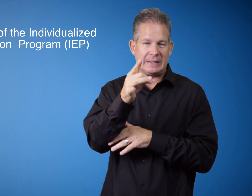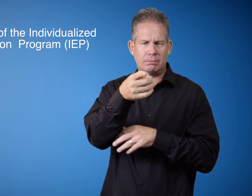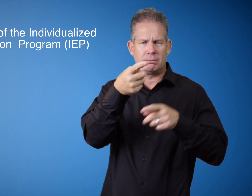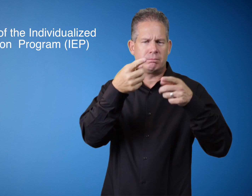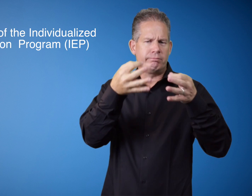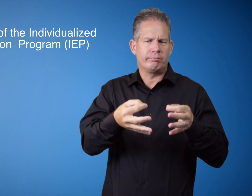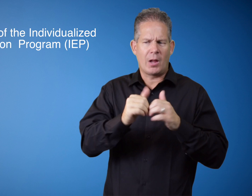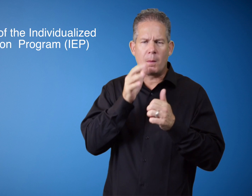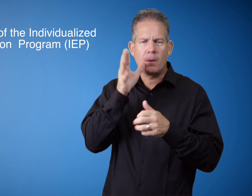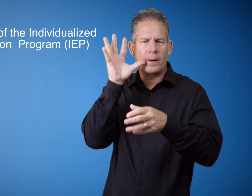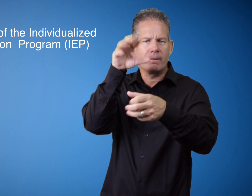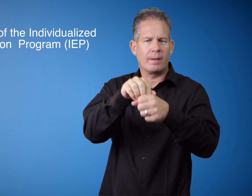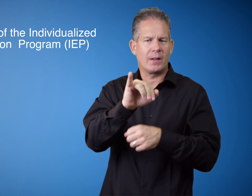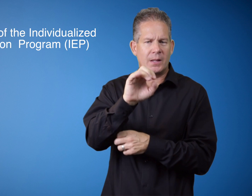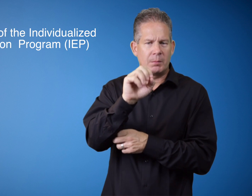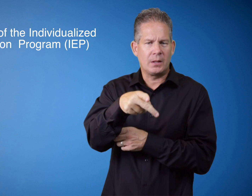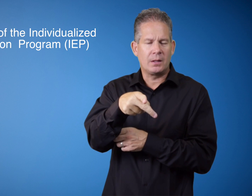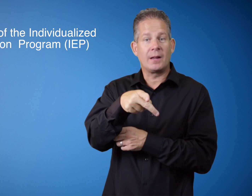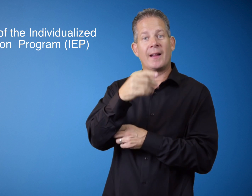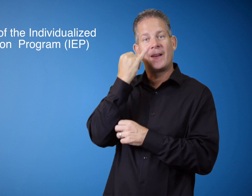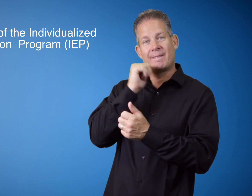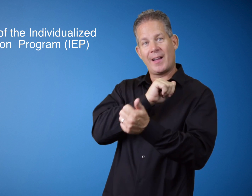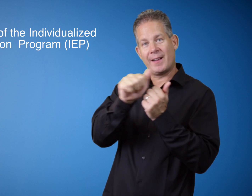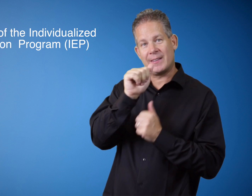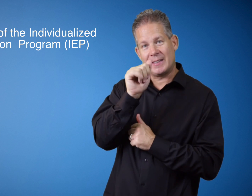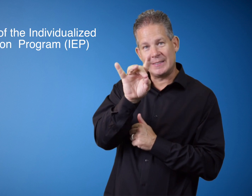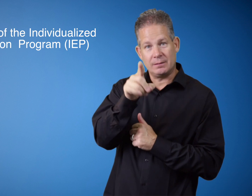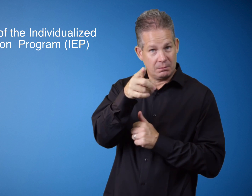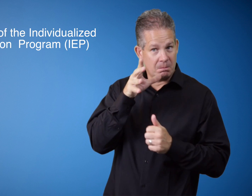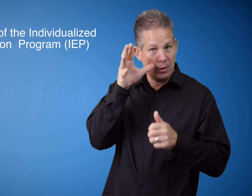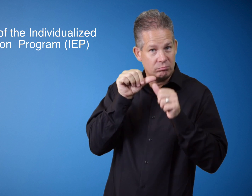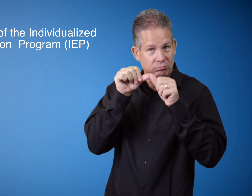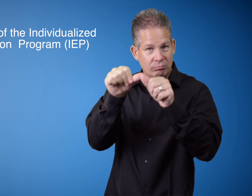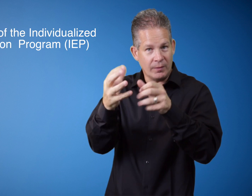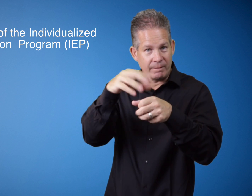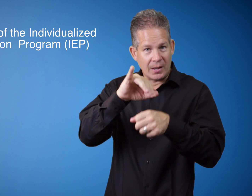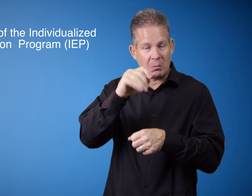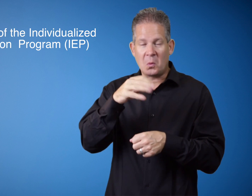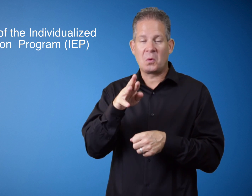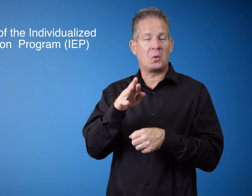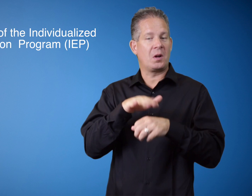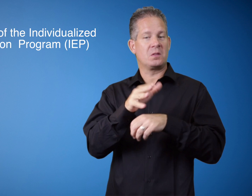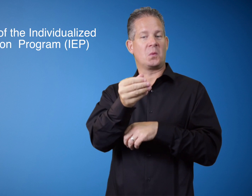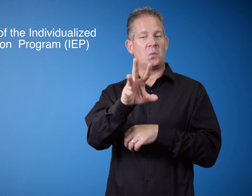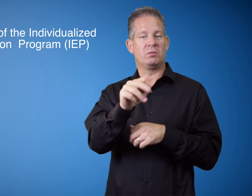Until you're 18, they decide how your parents are involved with the IEP planning process. After you're 18, it can then either be